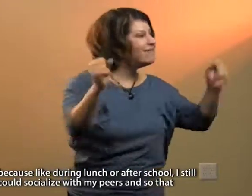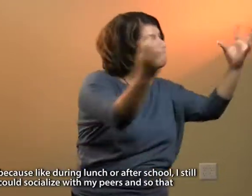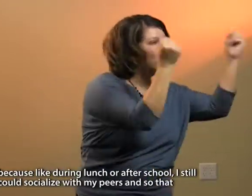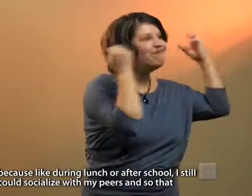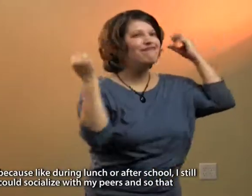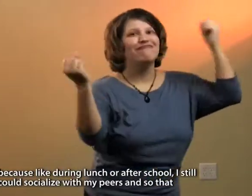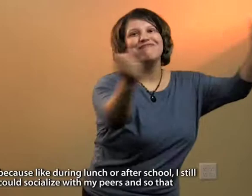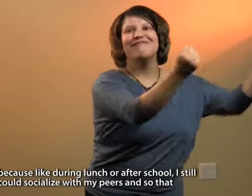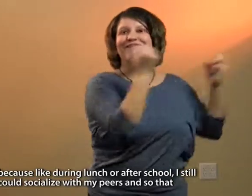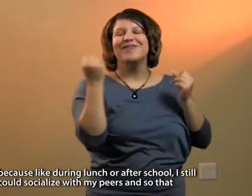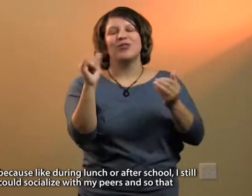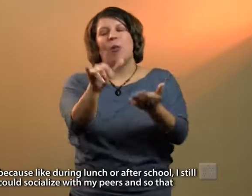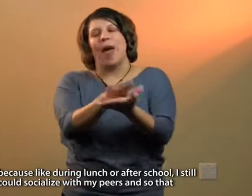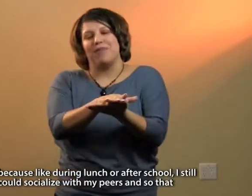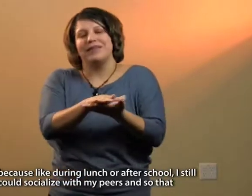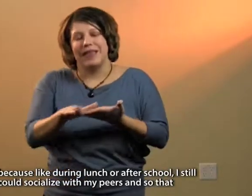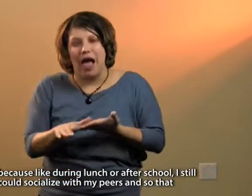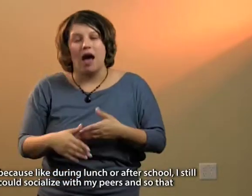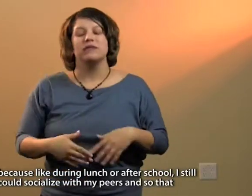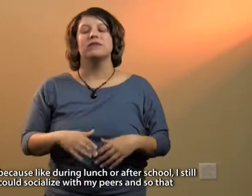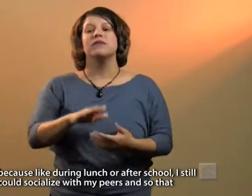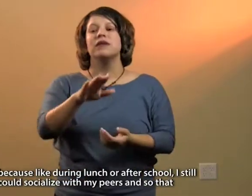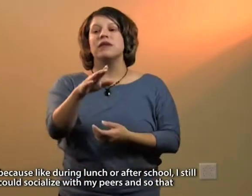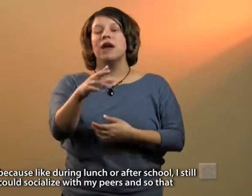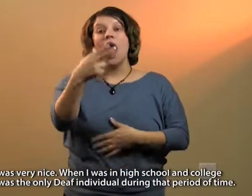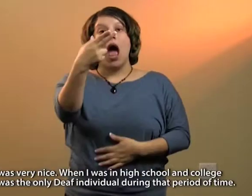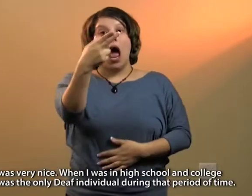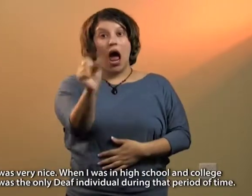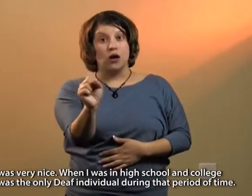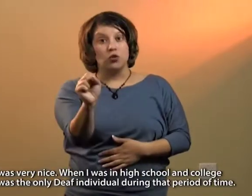socialize with my peers And so that was very nice